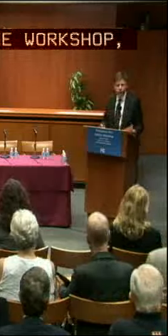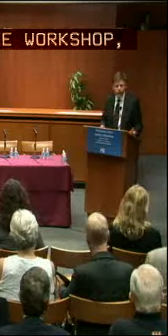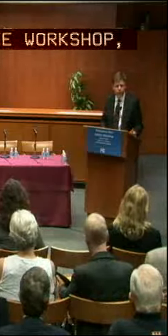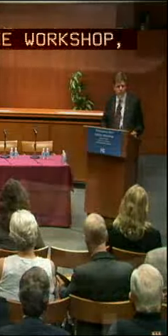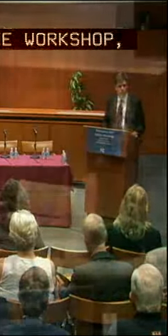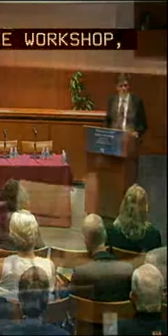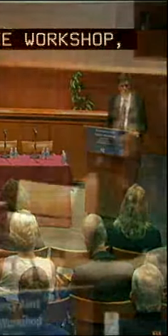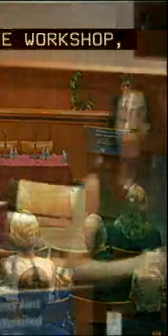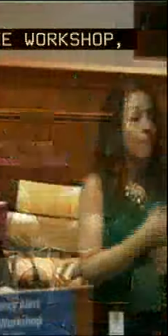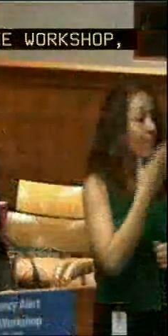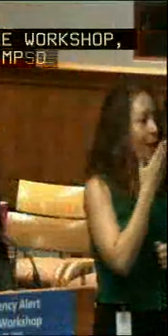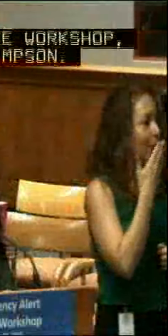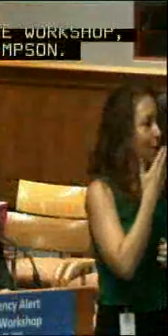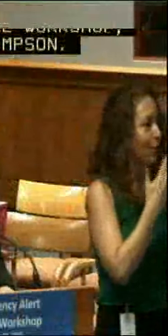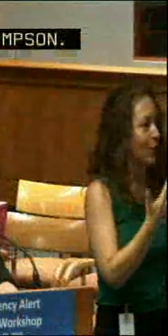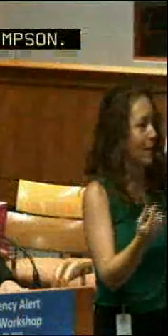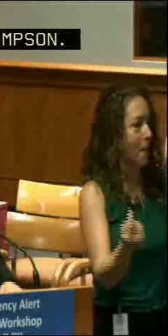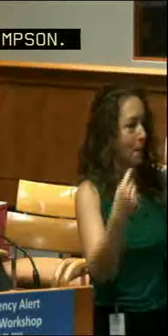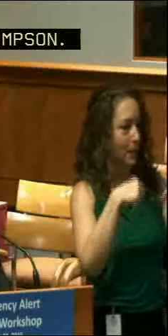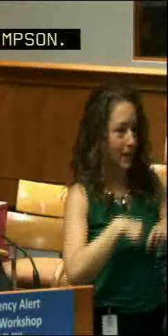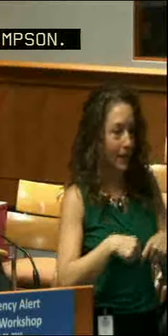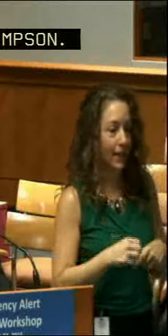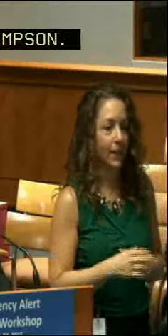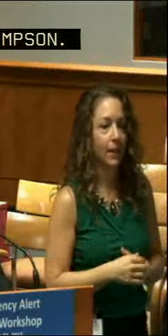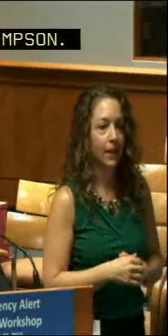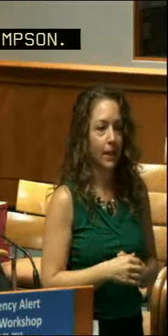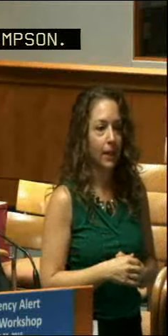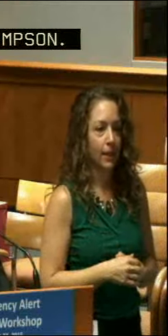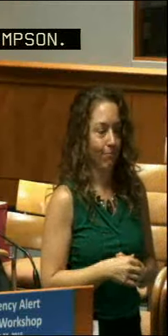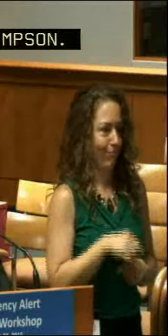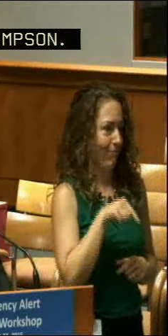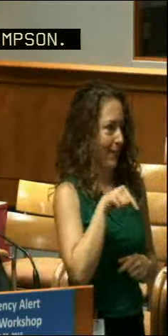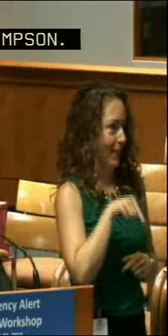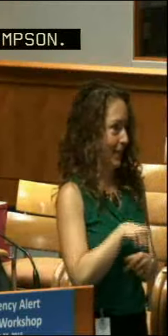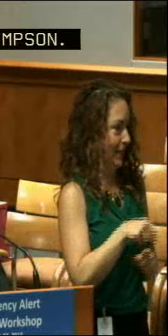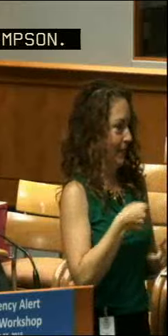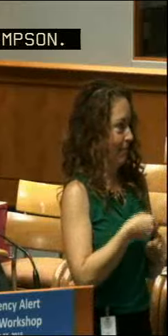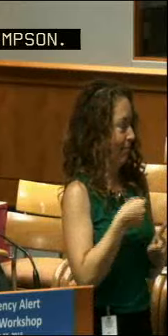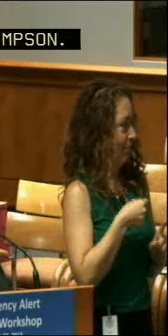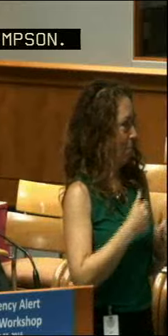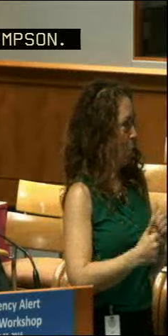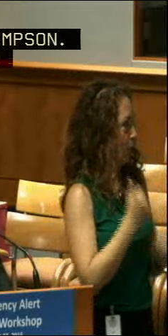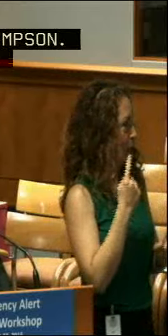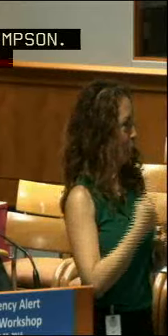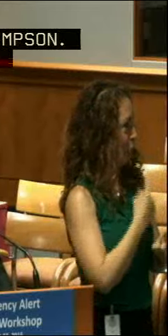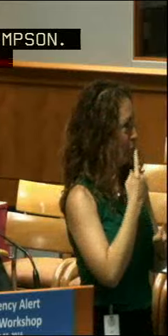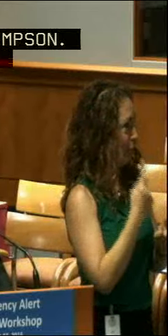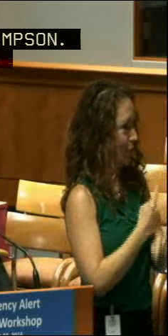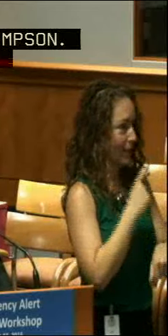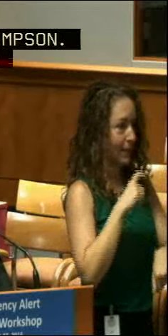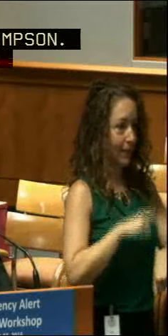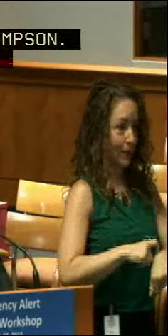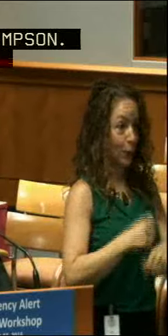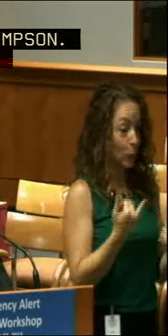Well, thanks so much for joining us. And this could not be more appropriate today, this week, as